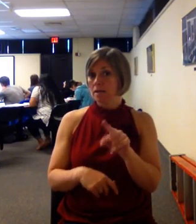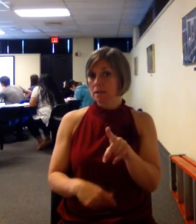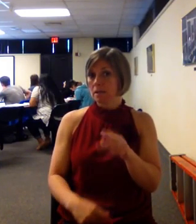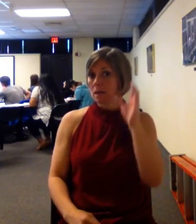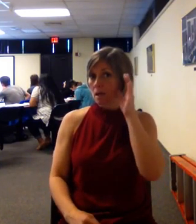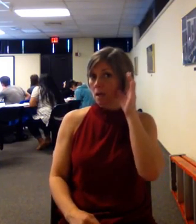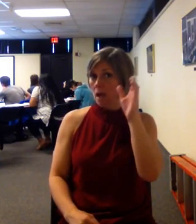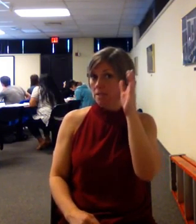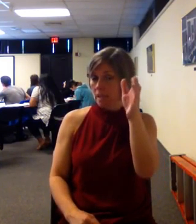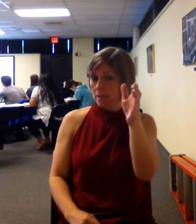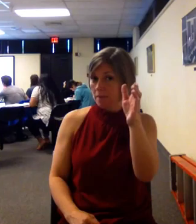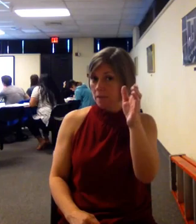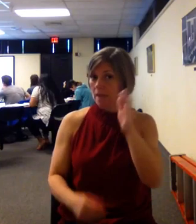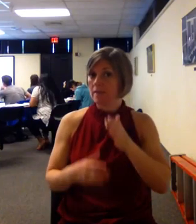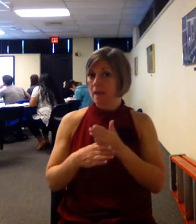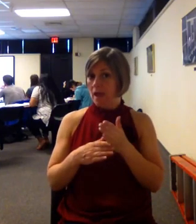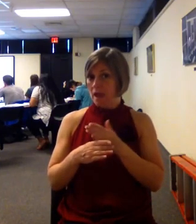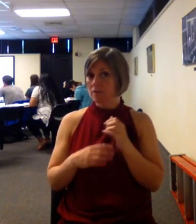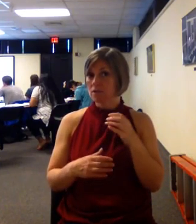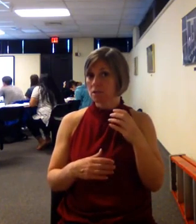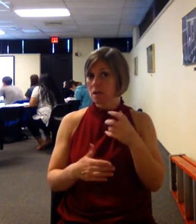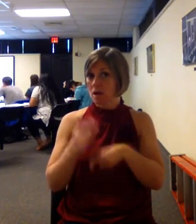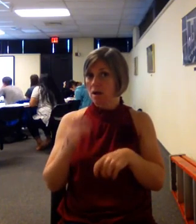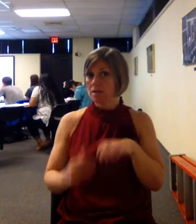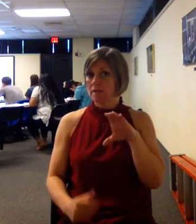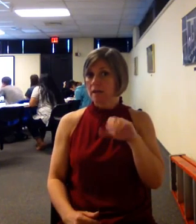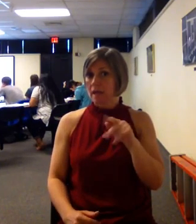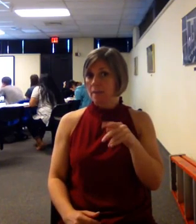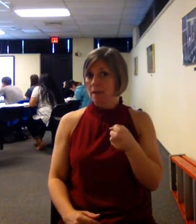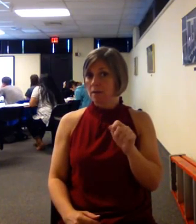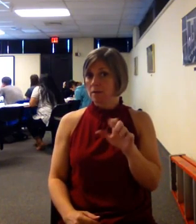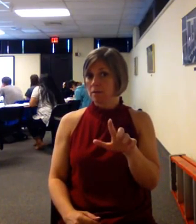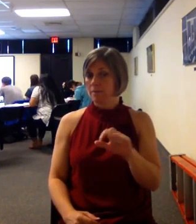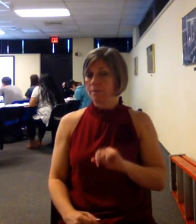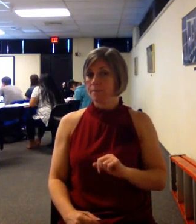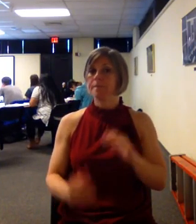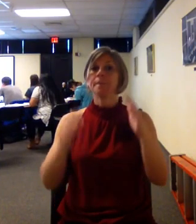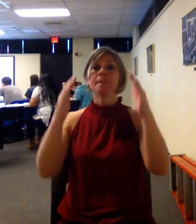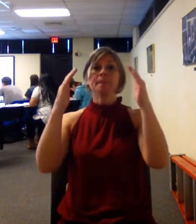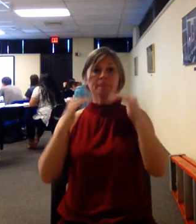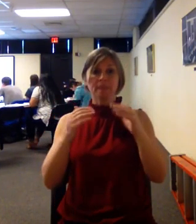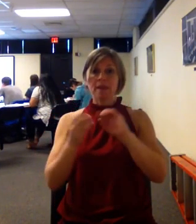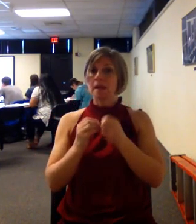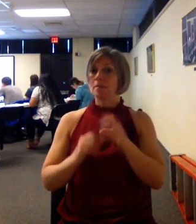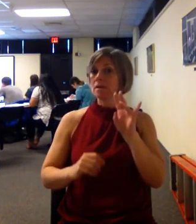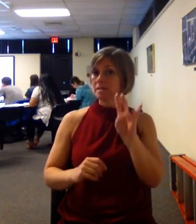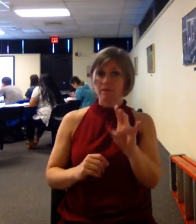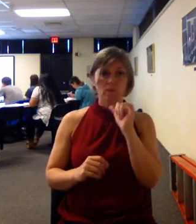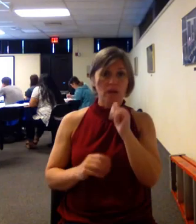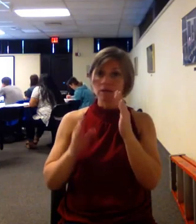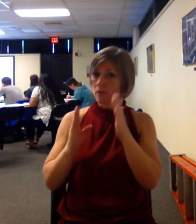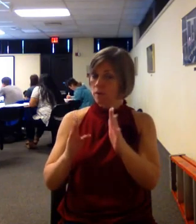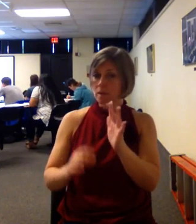average cost of capital arena. Number 7, we're not going to focus on preferred stock, but I wanted you guys to see